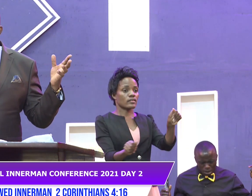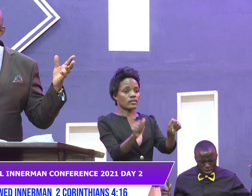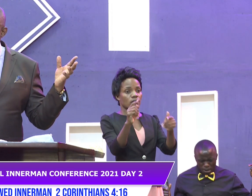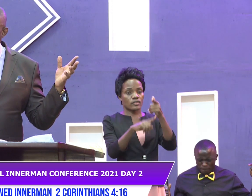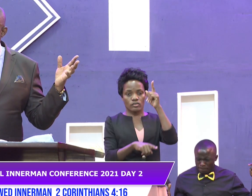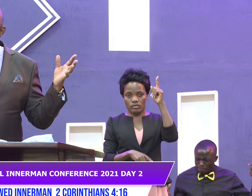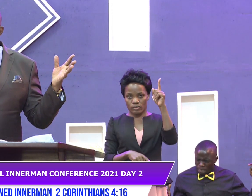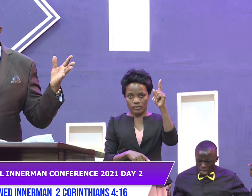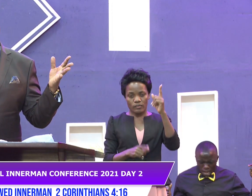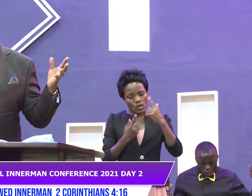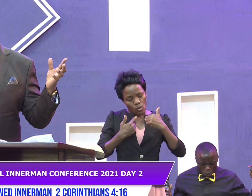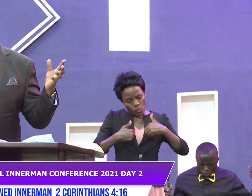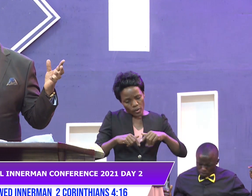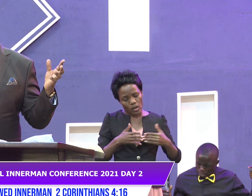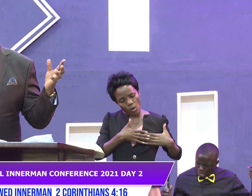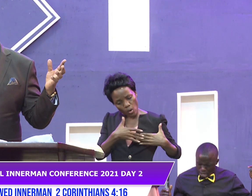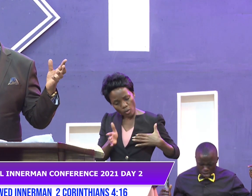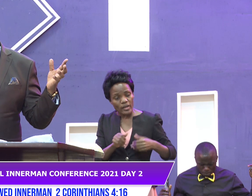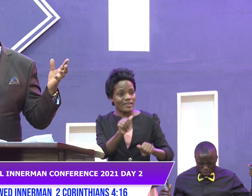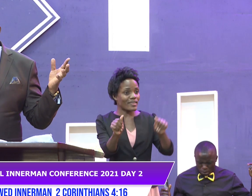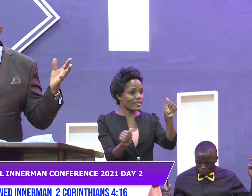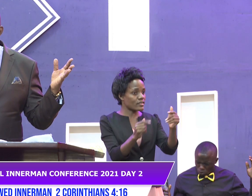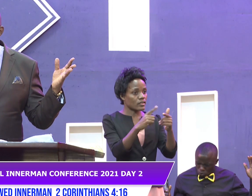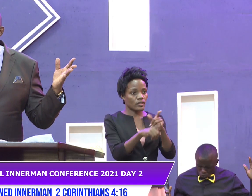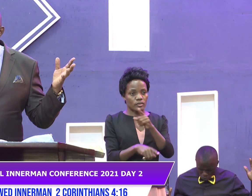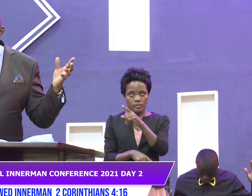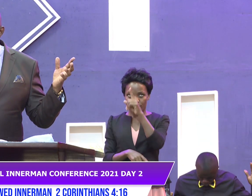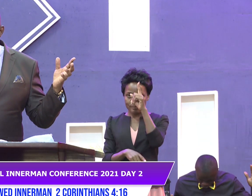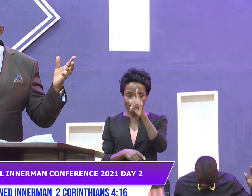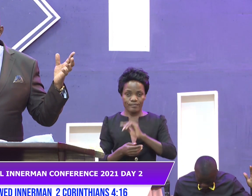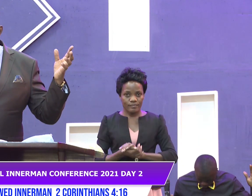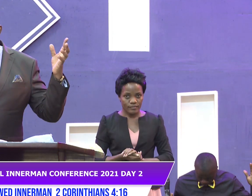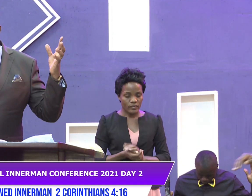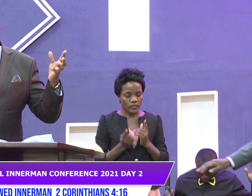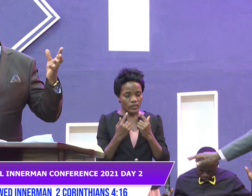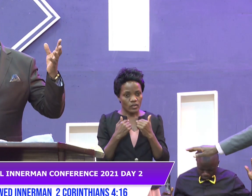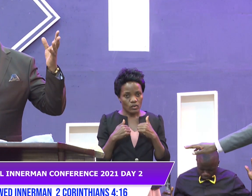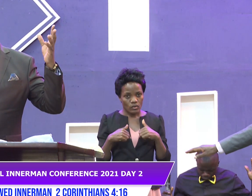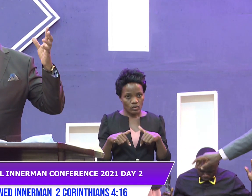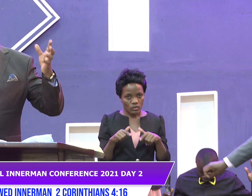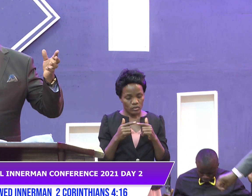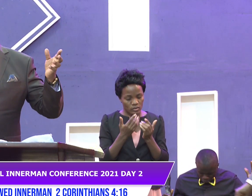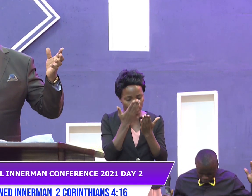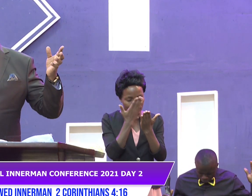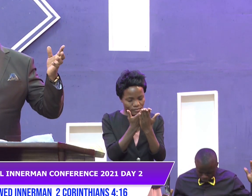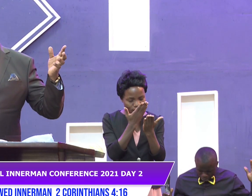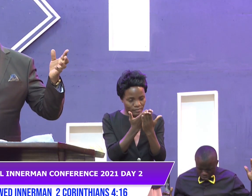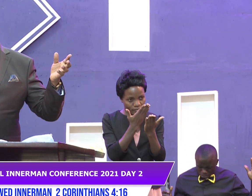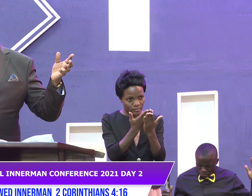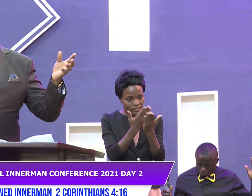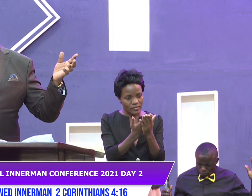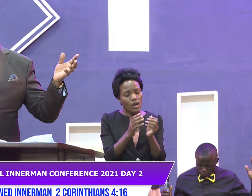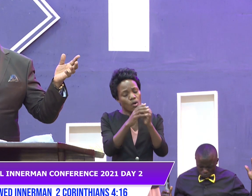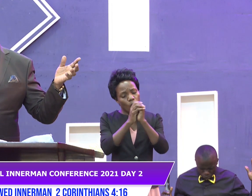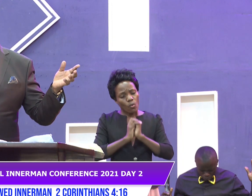We kula wole mukama. Father, we open our souls before you. Gatusaba emigeje